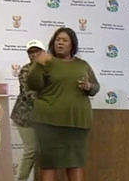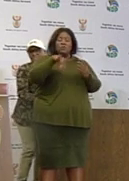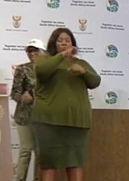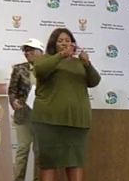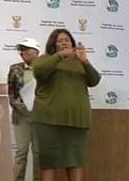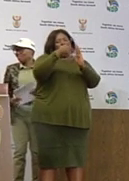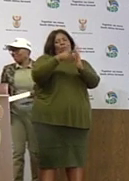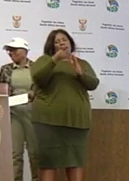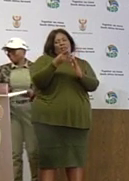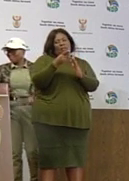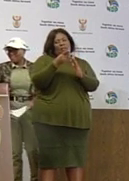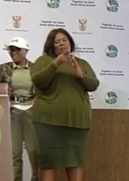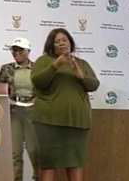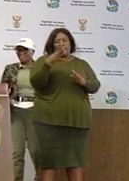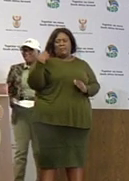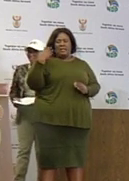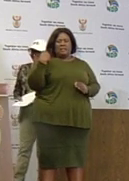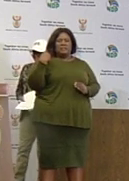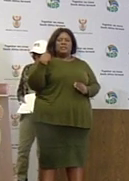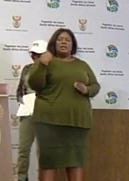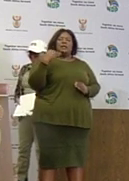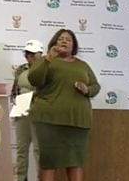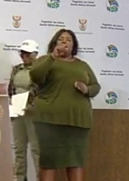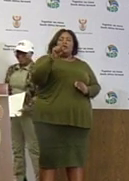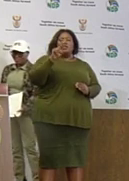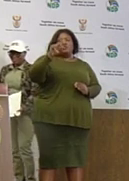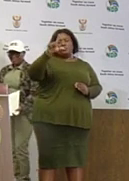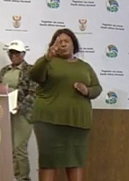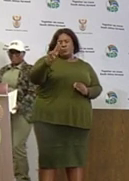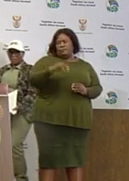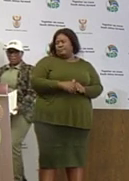Social Development, Minister Lindiwe Zulu.